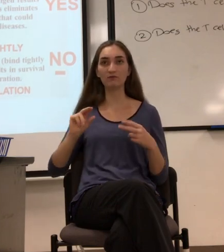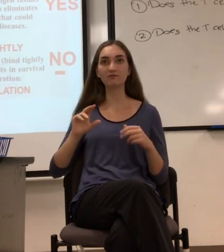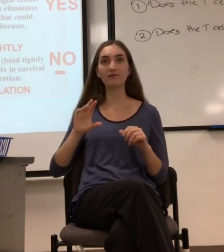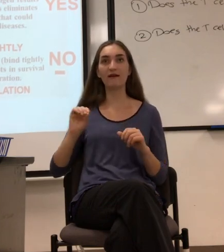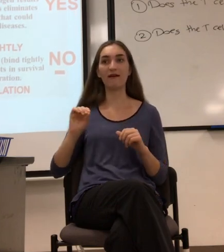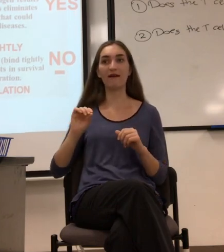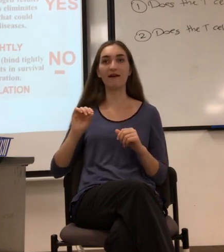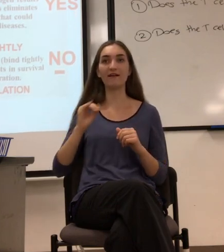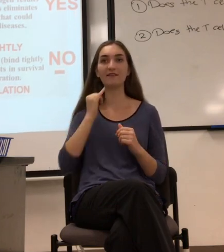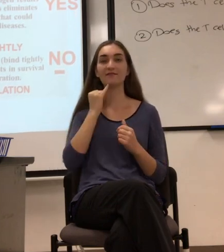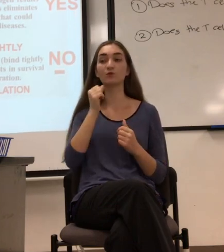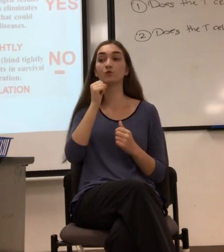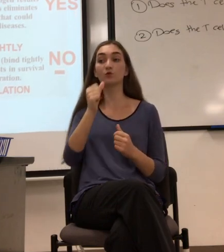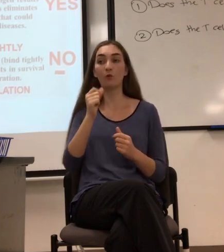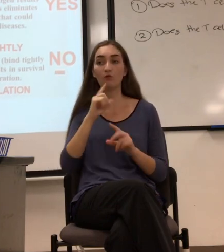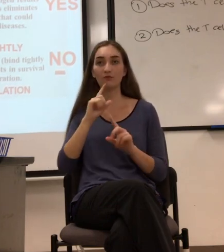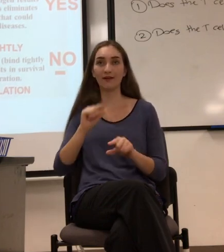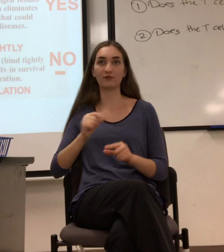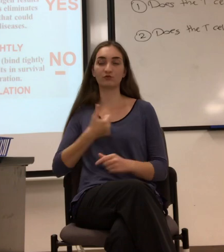enter the circulation.